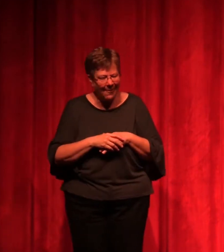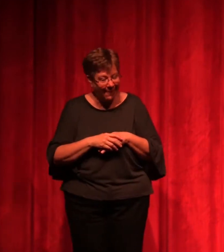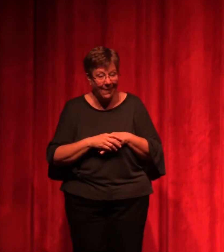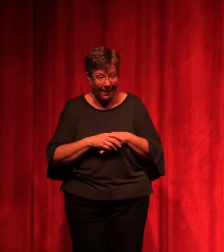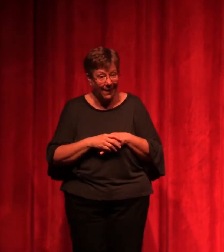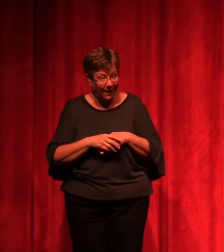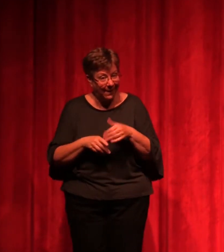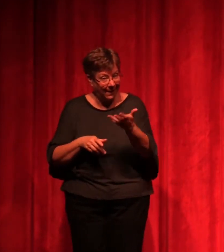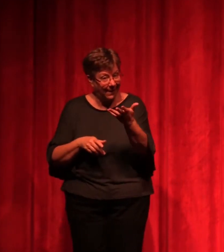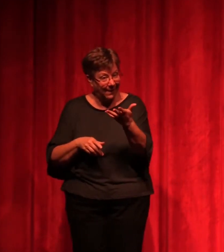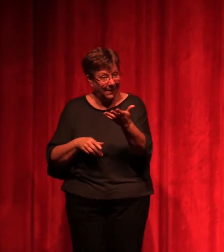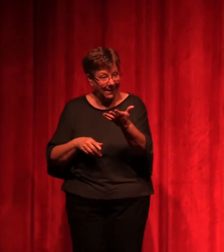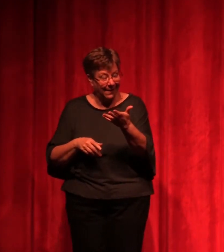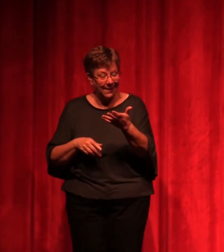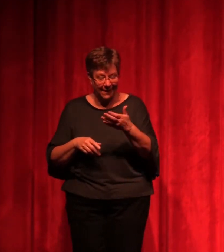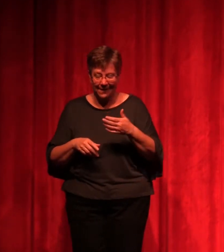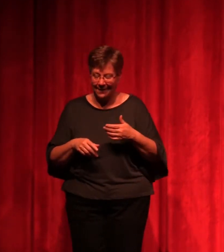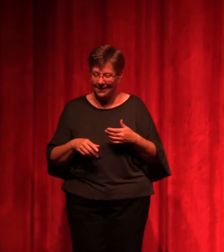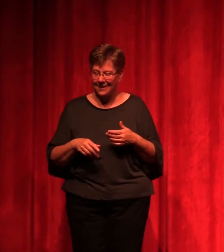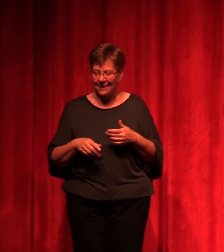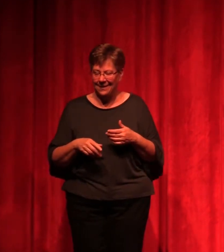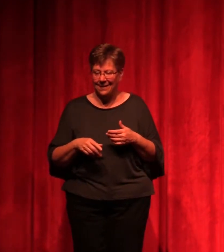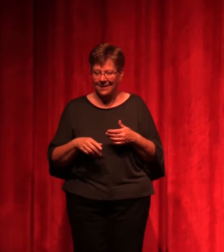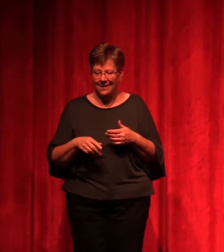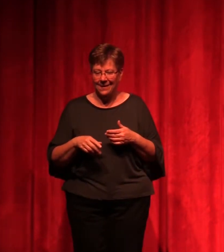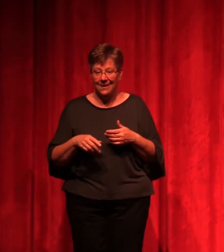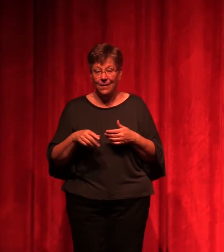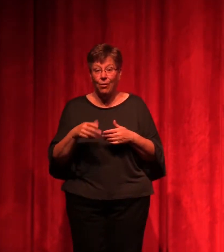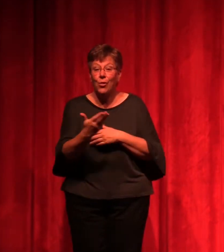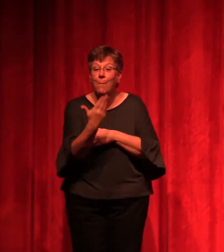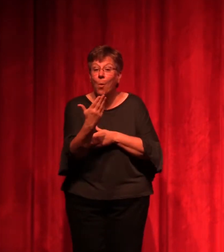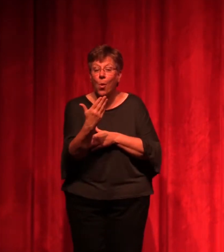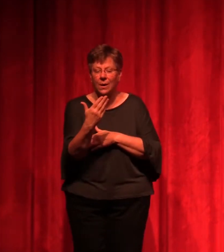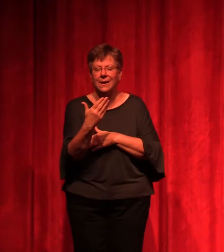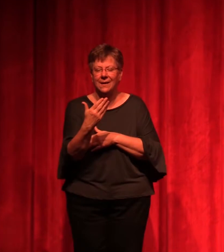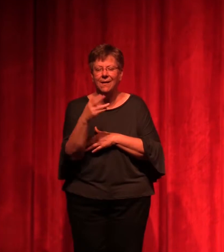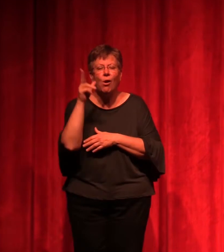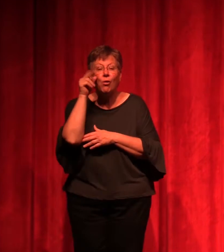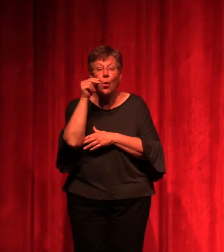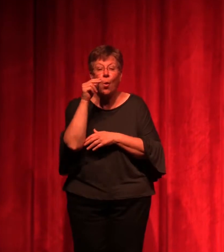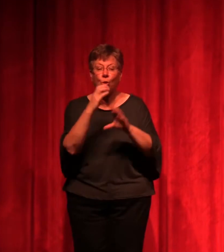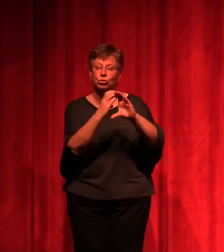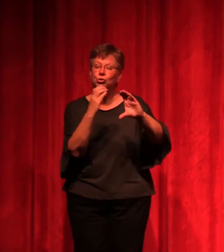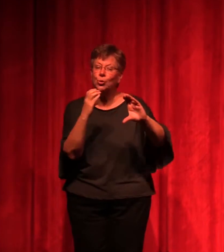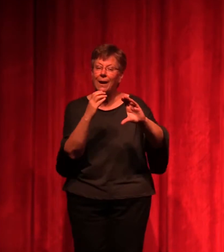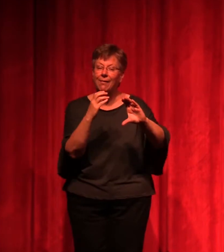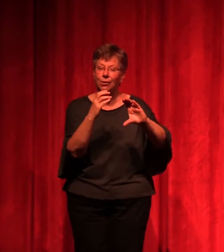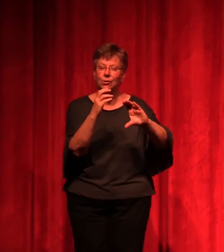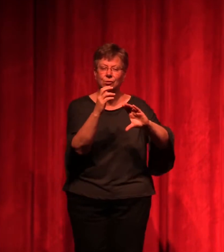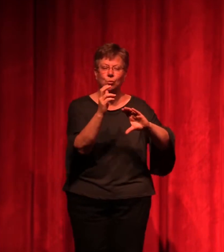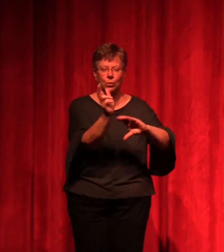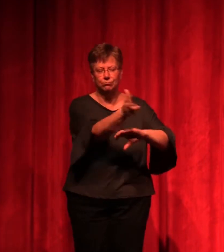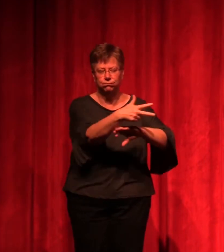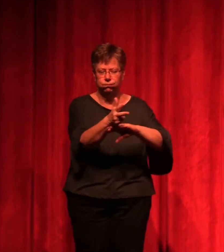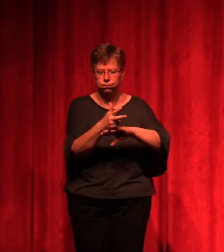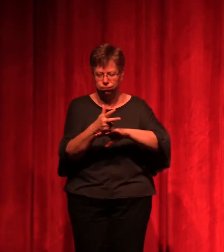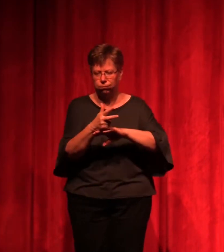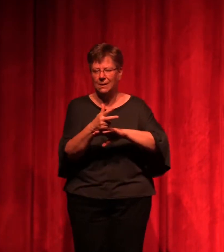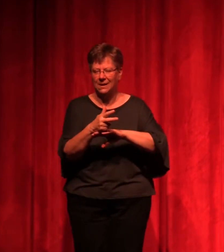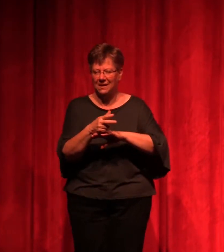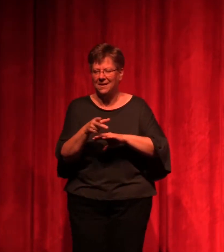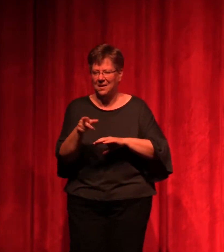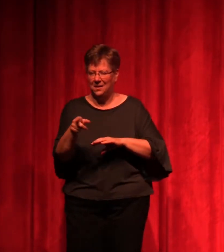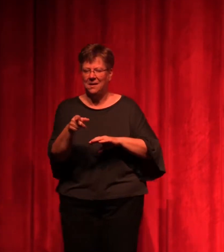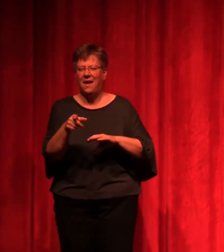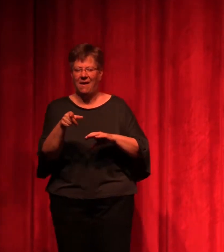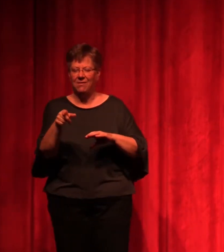Yeah, you would tell the rough horses. In the morning, the trailers would pull up, and everybody would gather around, and these horses, they wouldn't load them, and you knew the rough ones right away. They'd